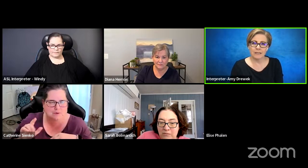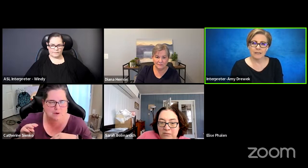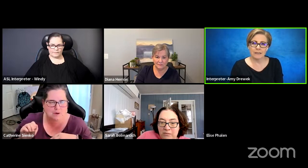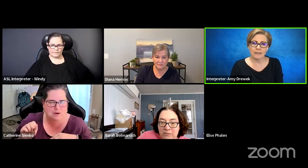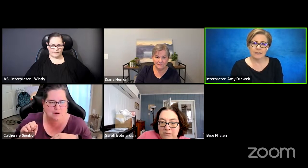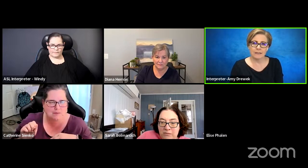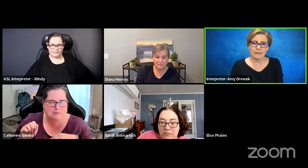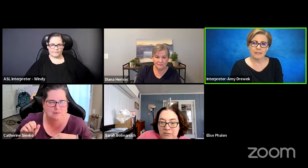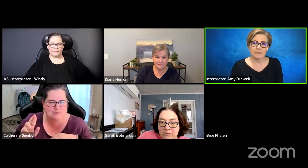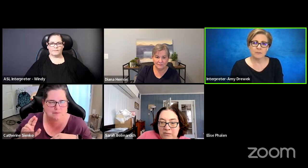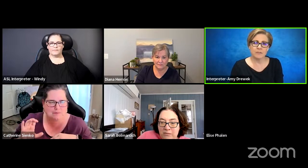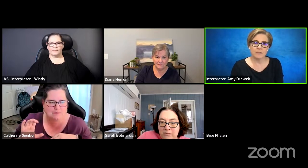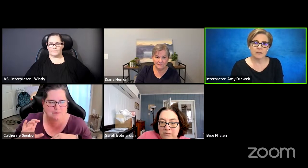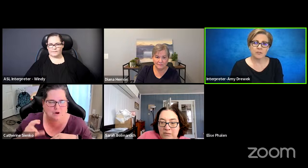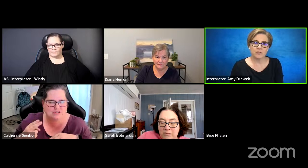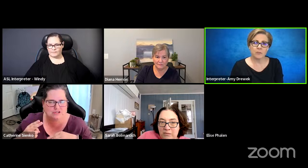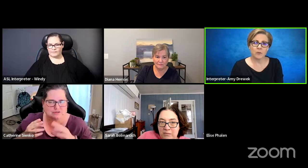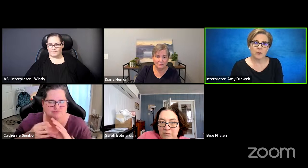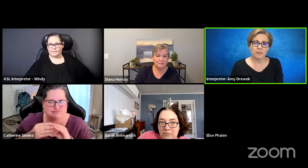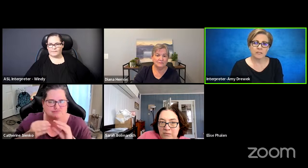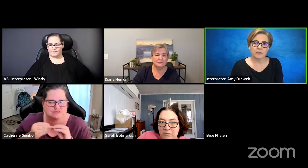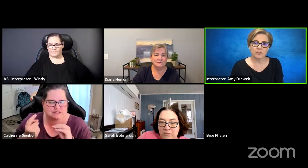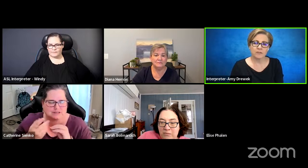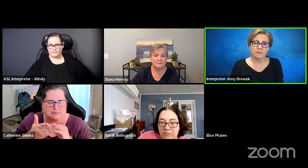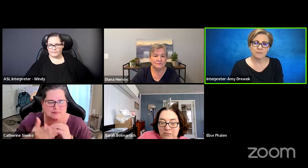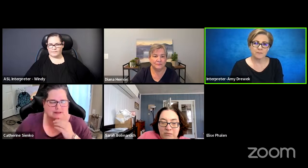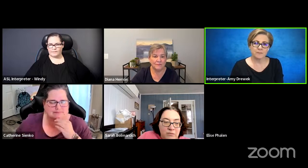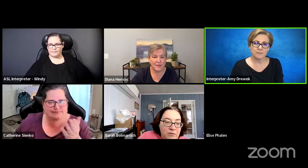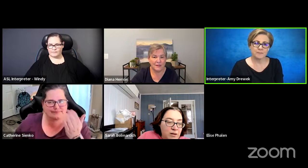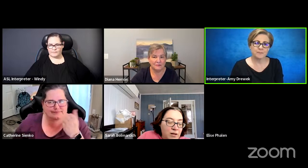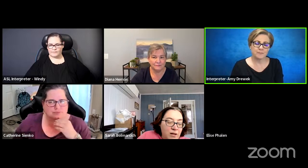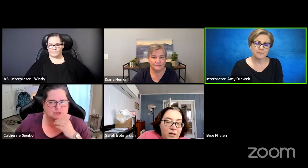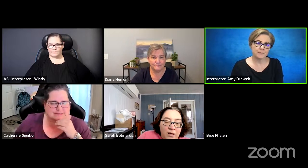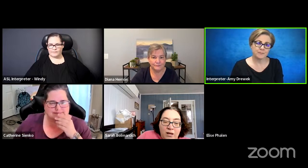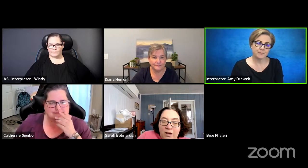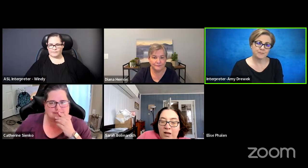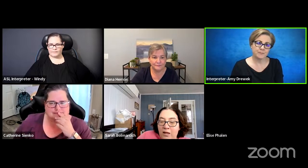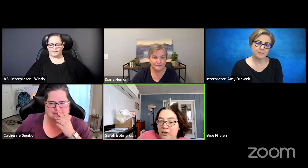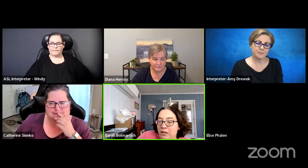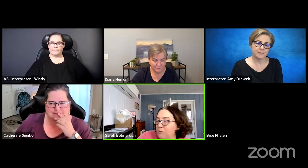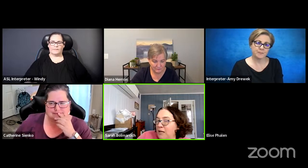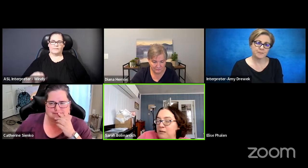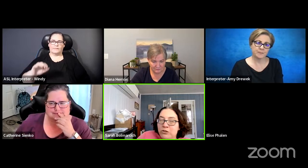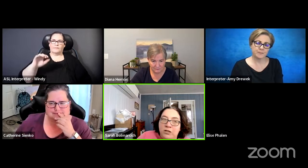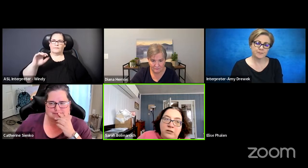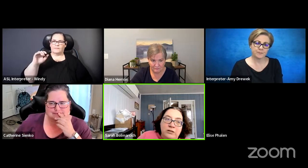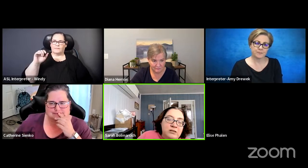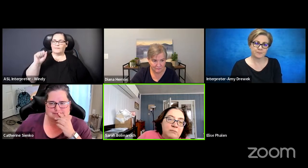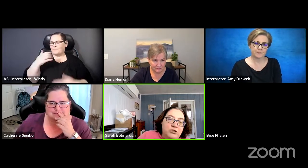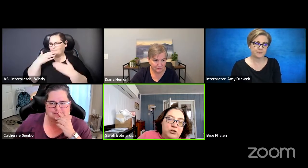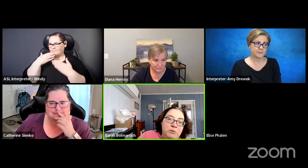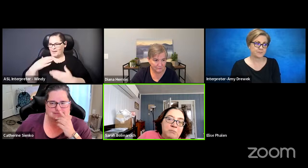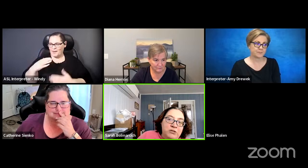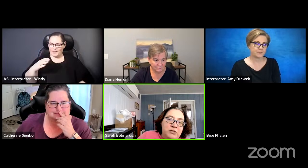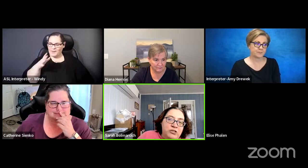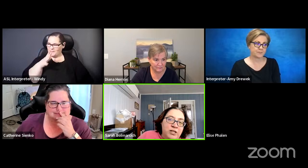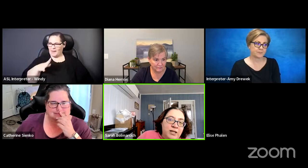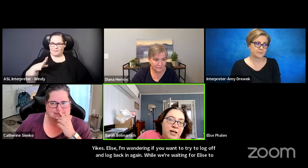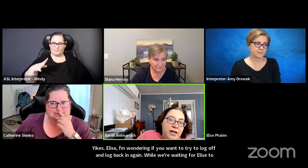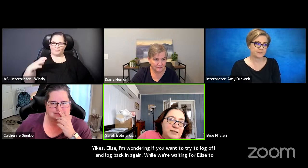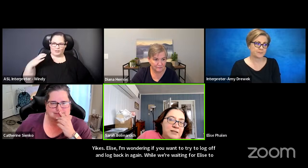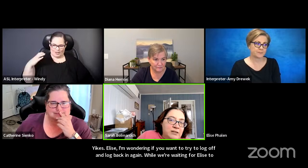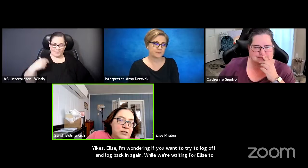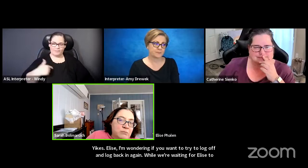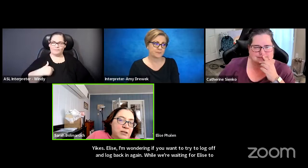challenges, let's move to Commissioner Bolmarsich. Thank you, Madam Chair. This is Commissioner